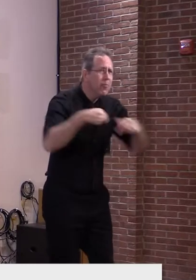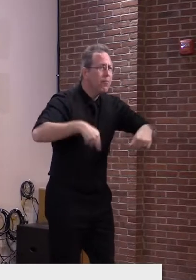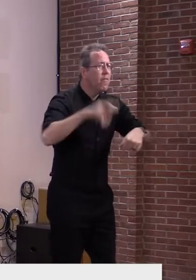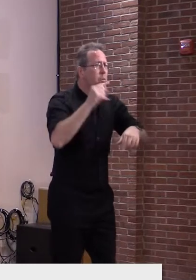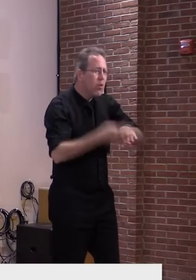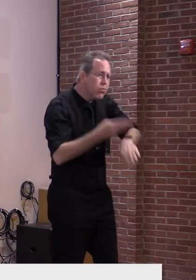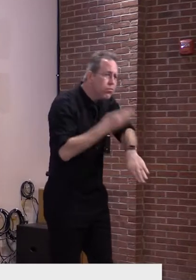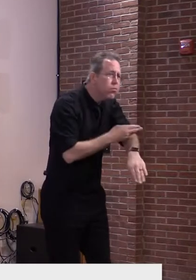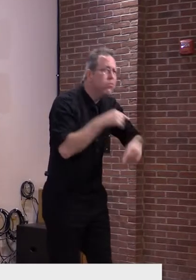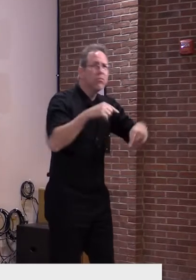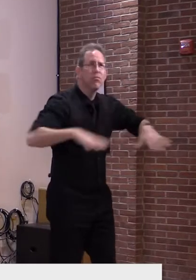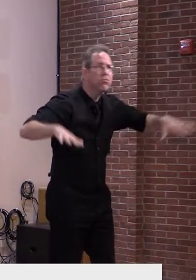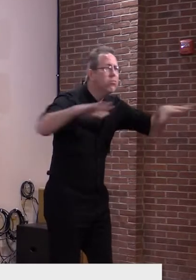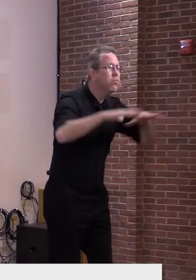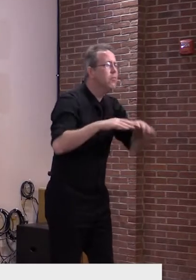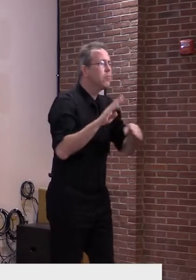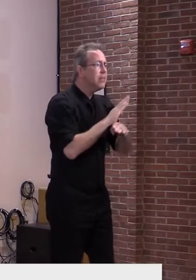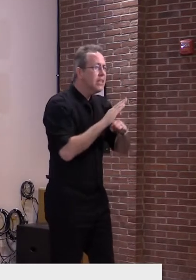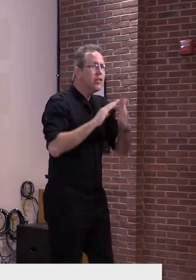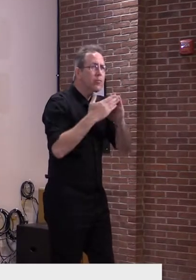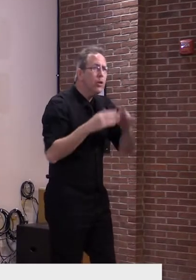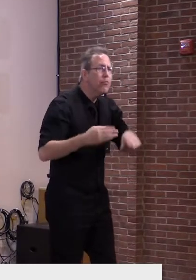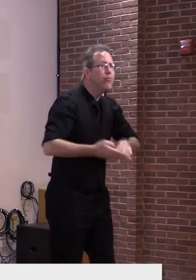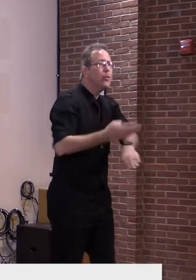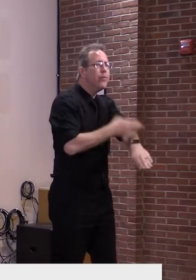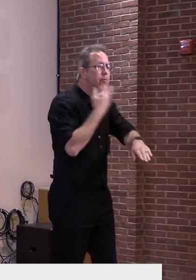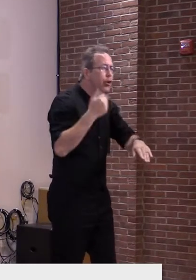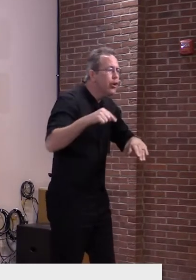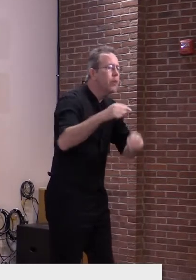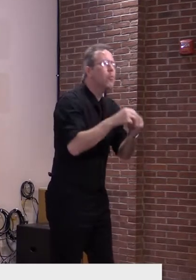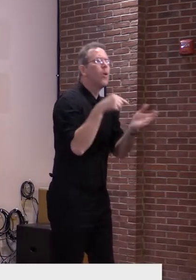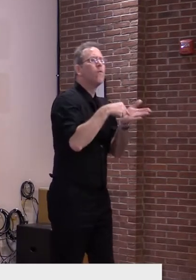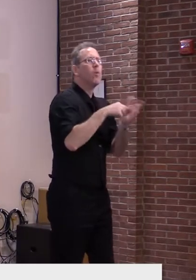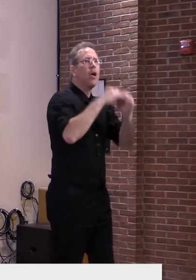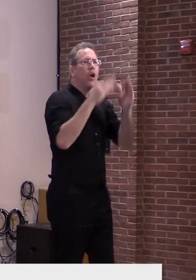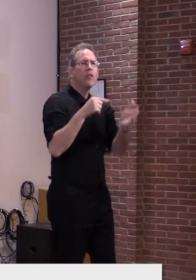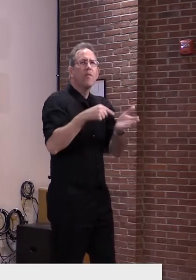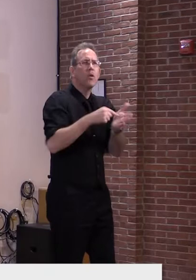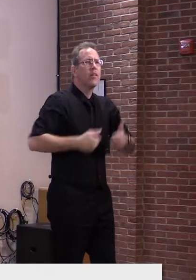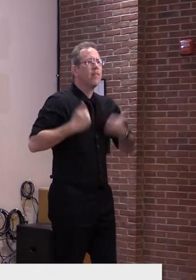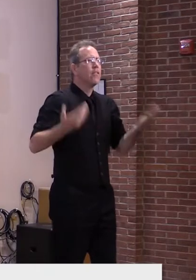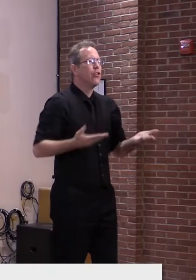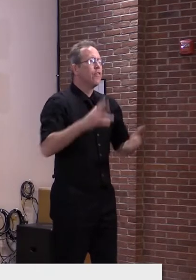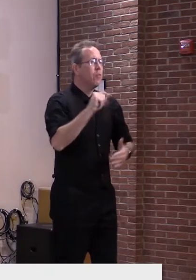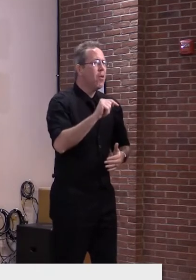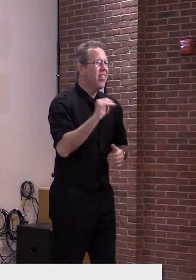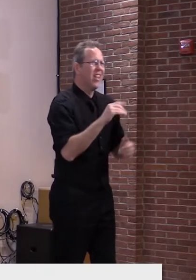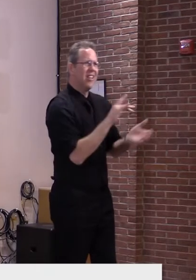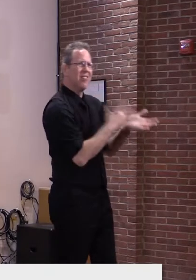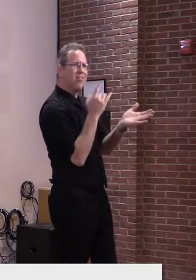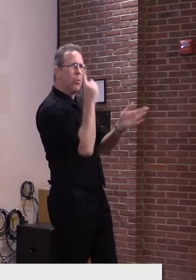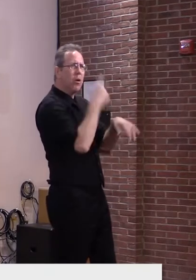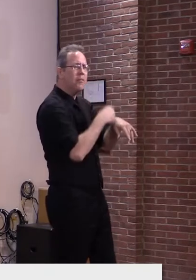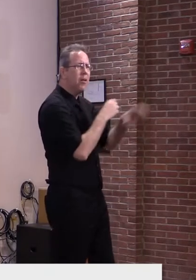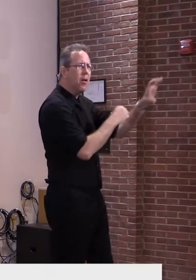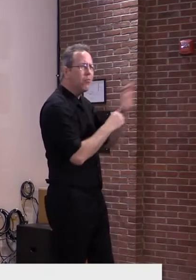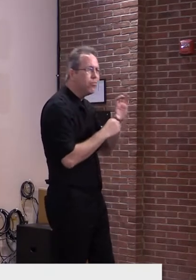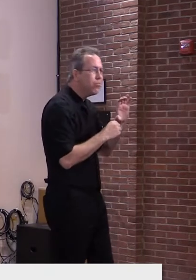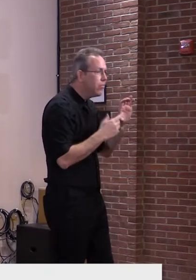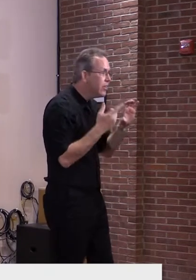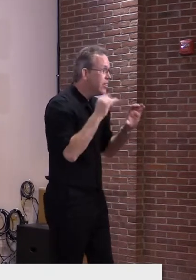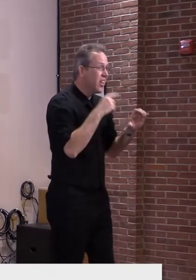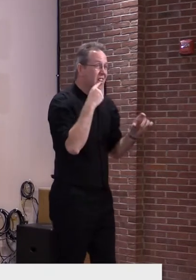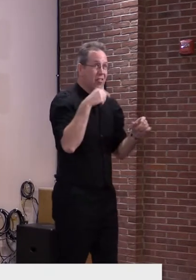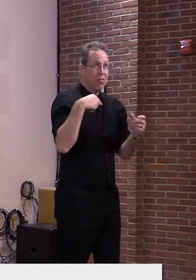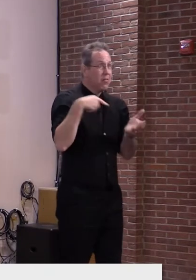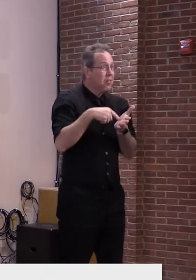more affordable for workers, families, and those who create jobs. For example, from what we've seen thus